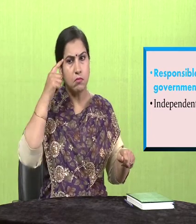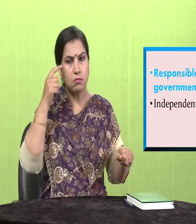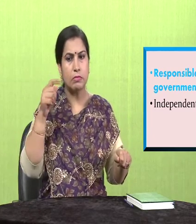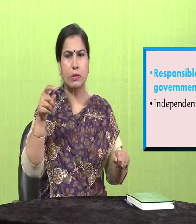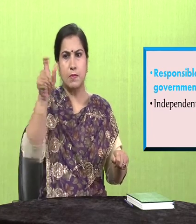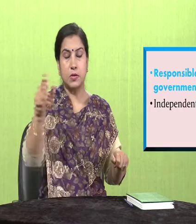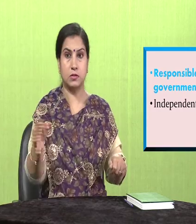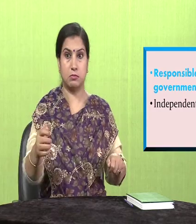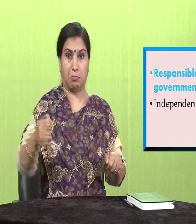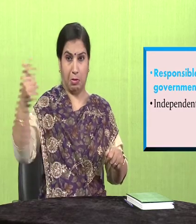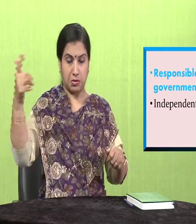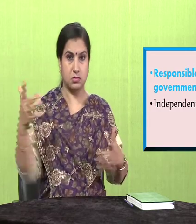person.